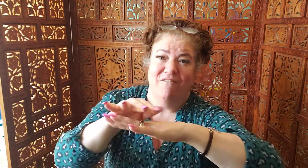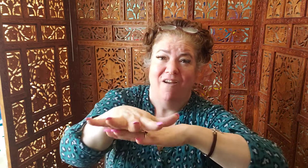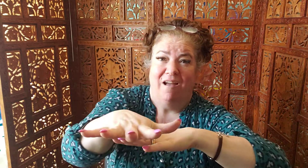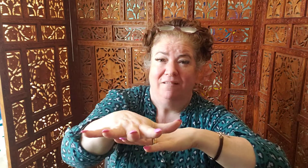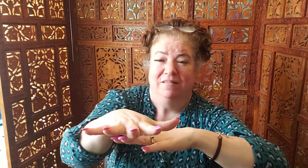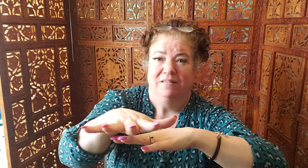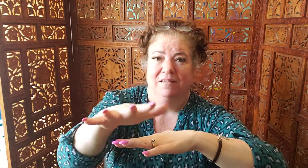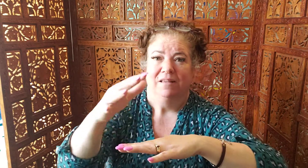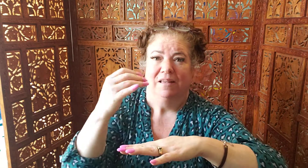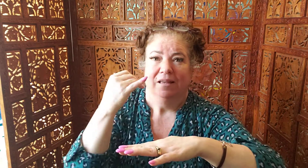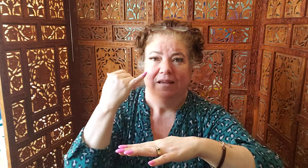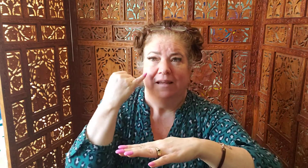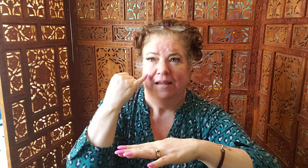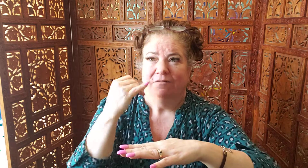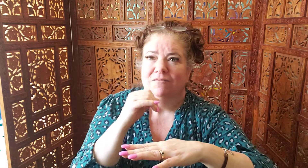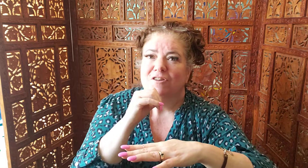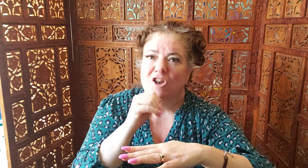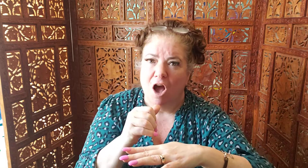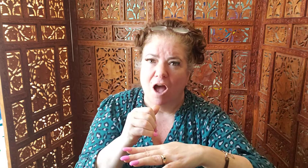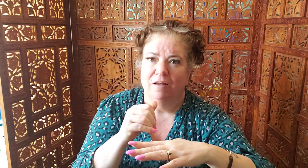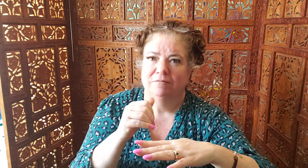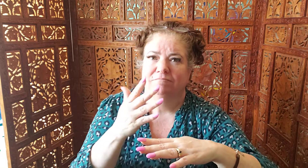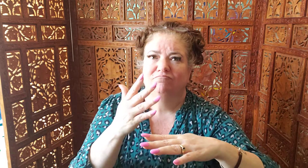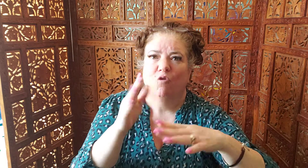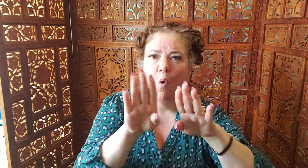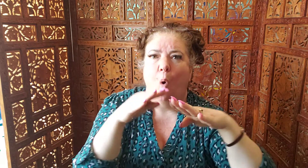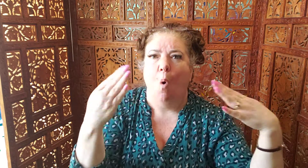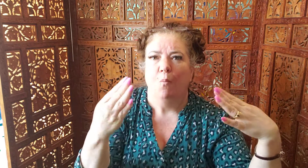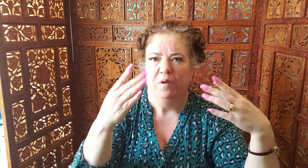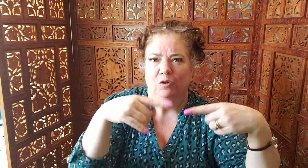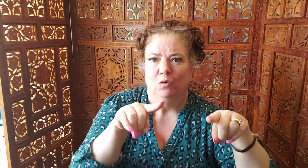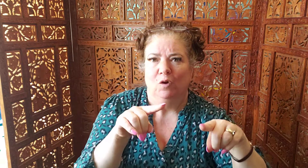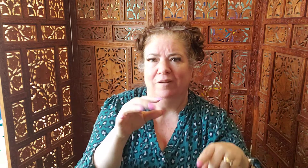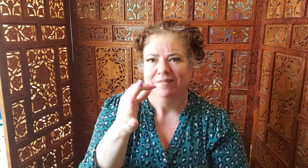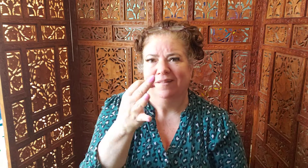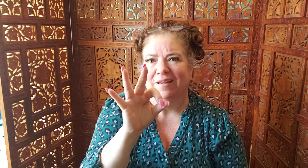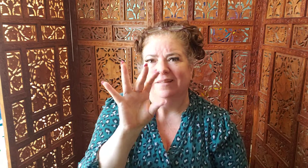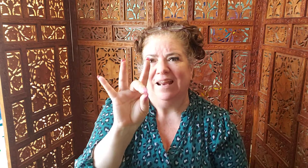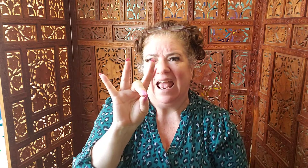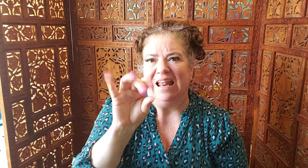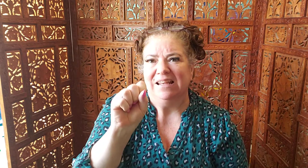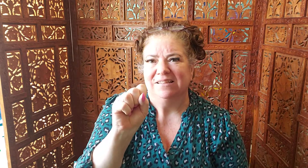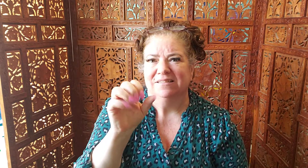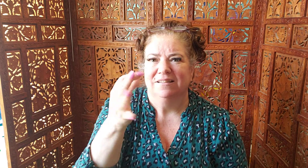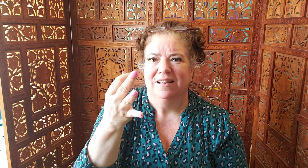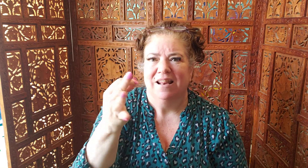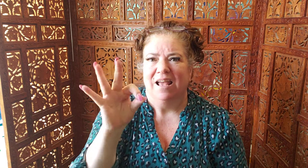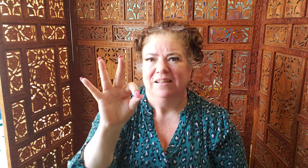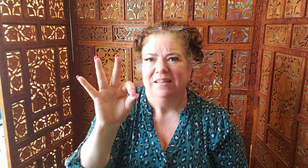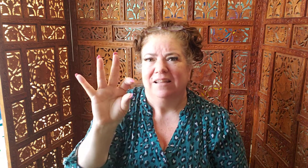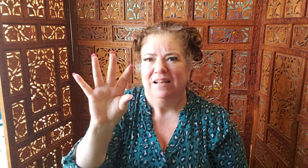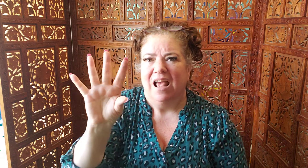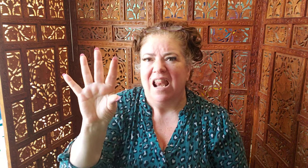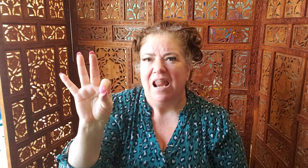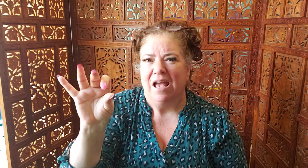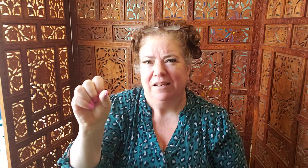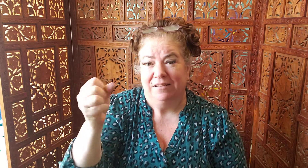AIDS and HIV. And at that time, HIV and AIDS paved a devastating swath through the